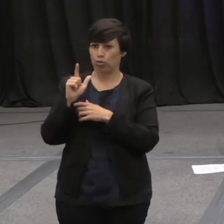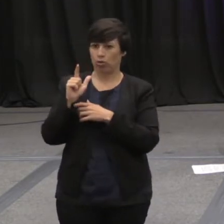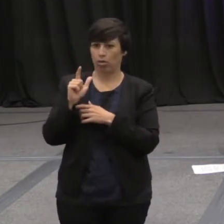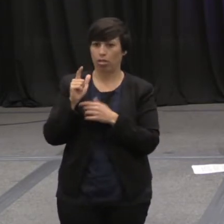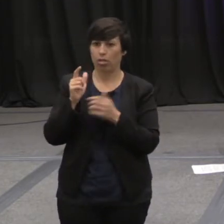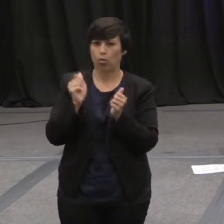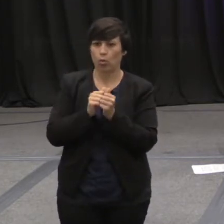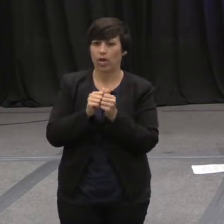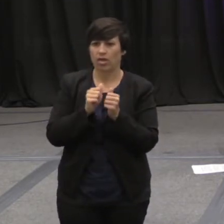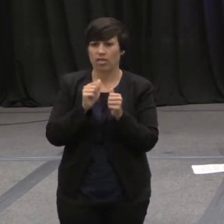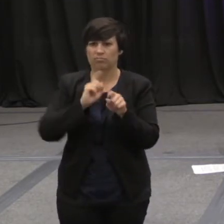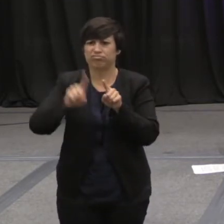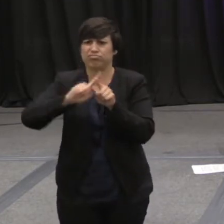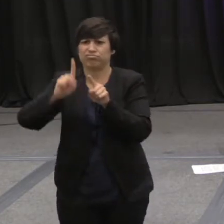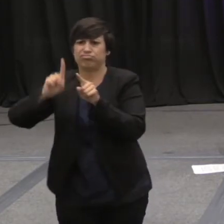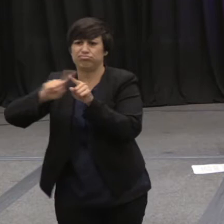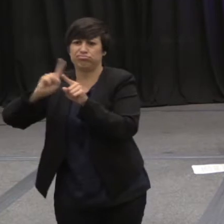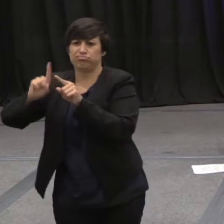Well, yes, it does.